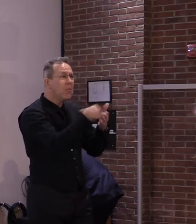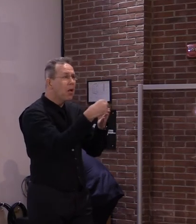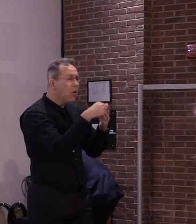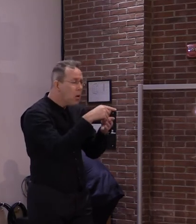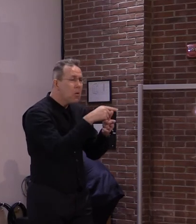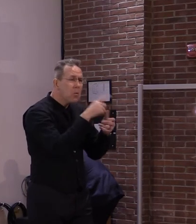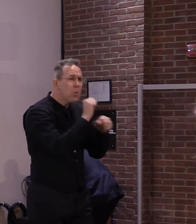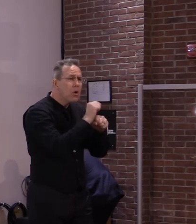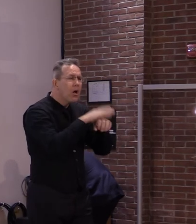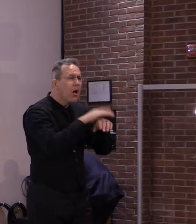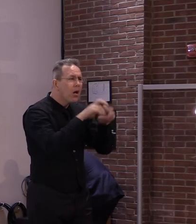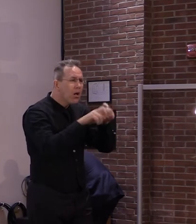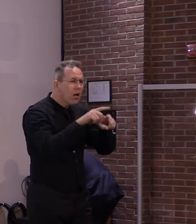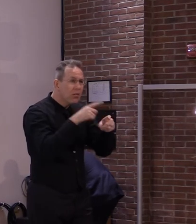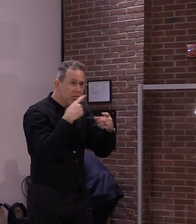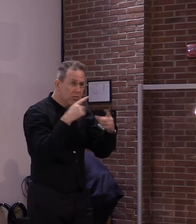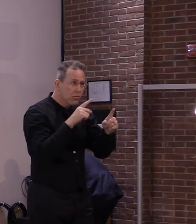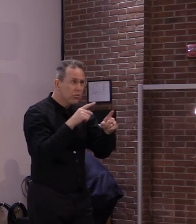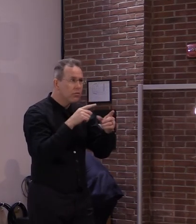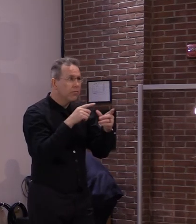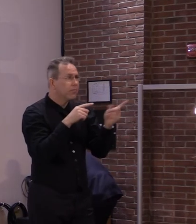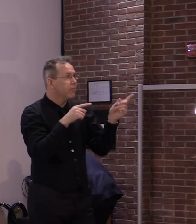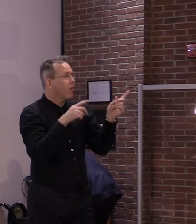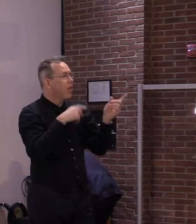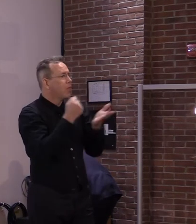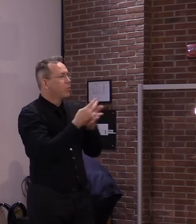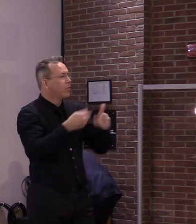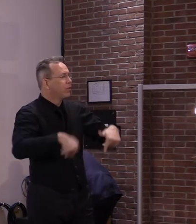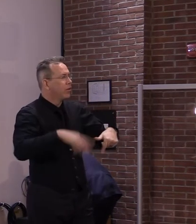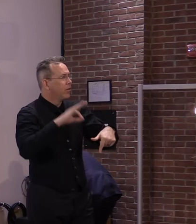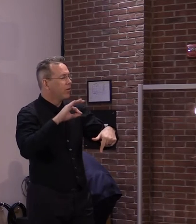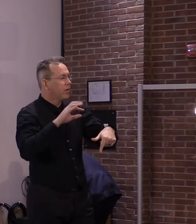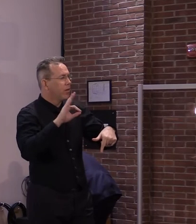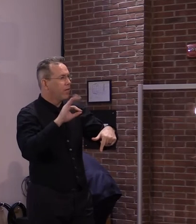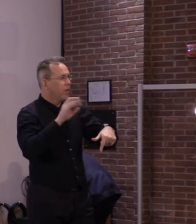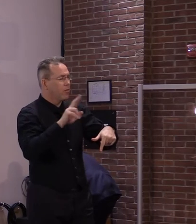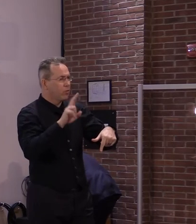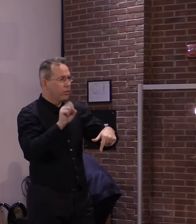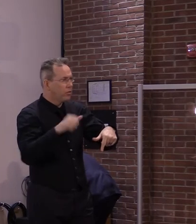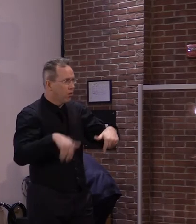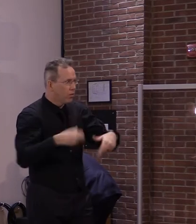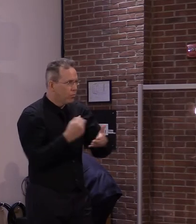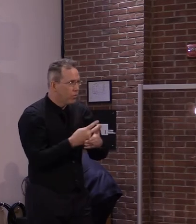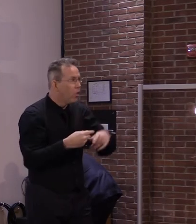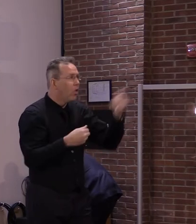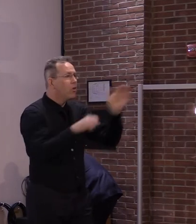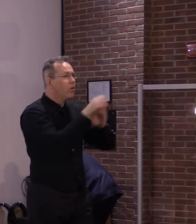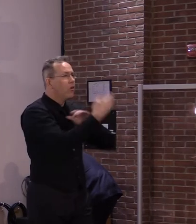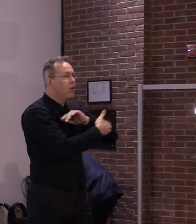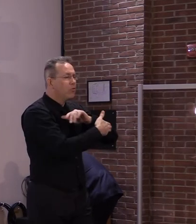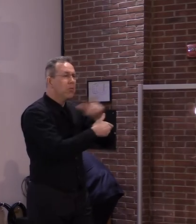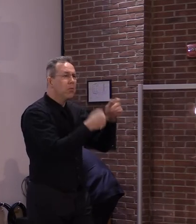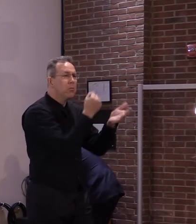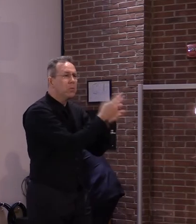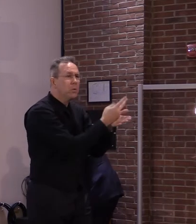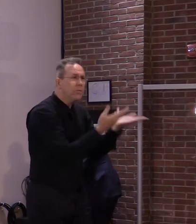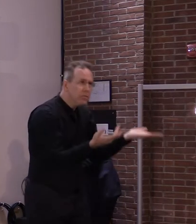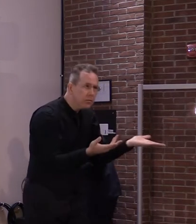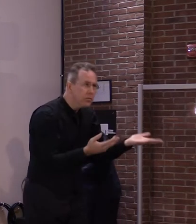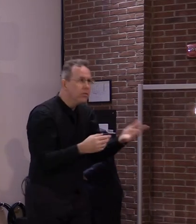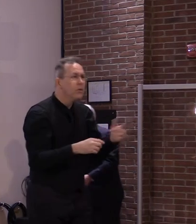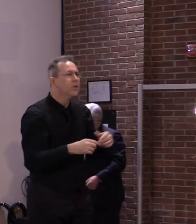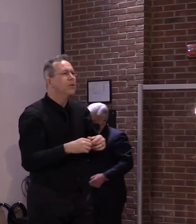those vaccines aren't yet available so we can't say much more than that but i am pretty clear and i have very little